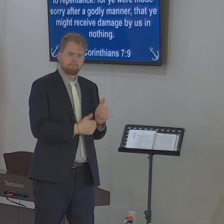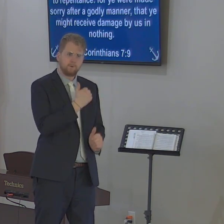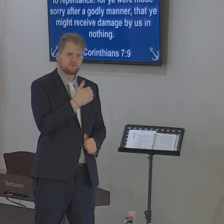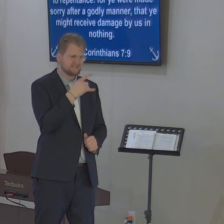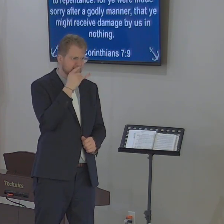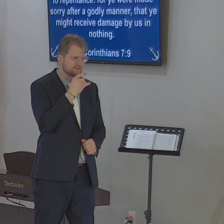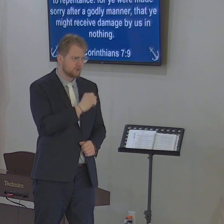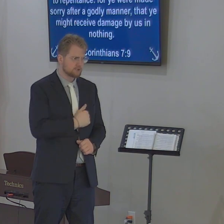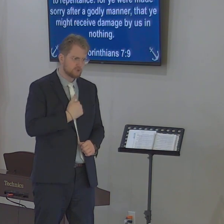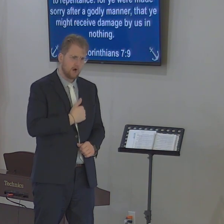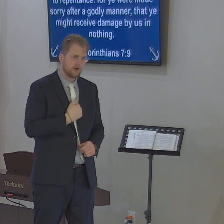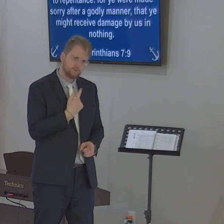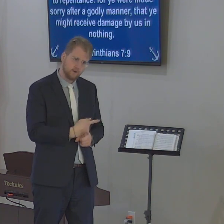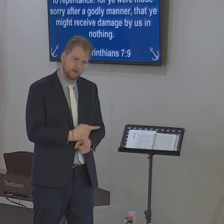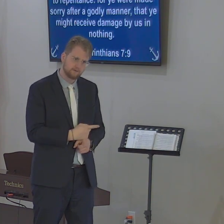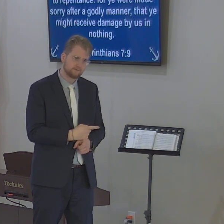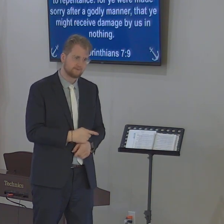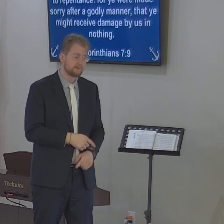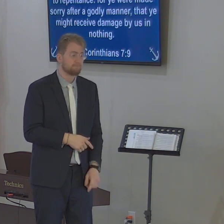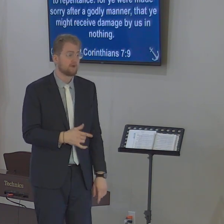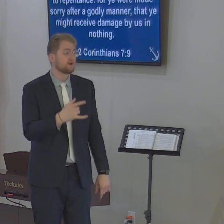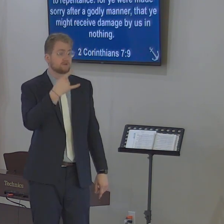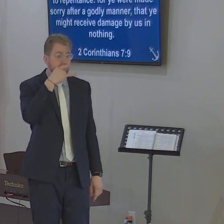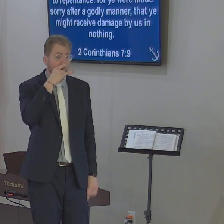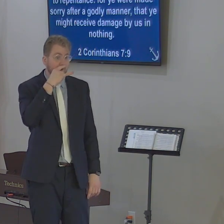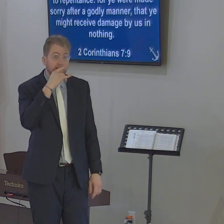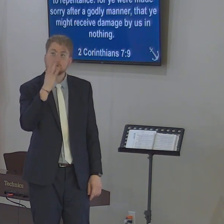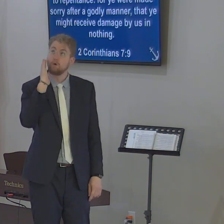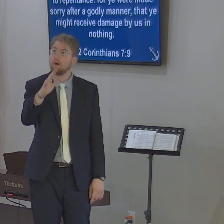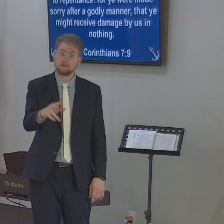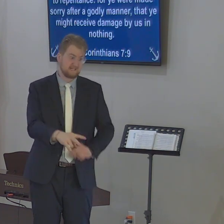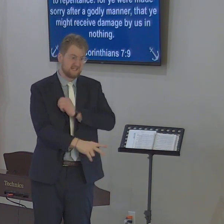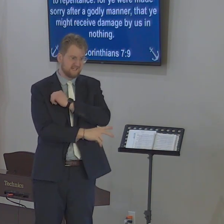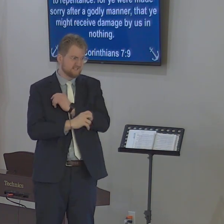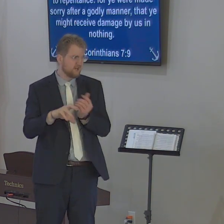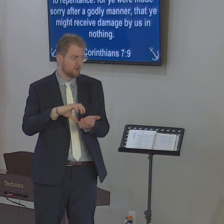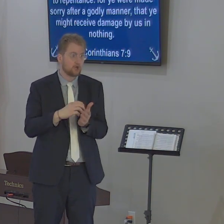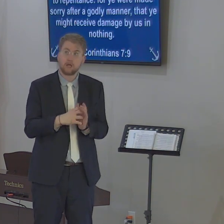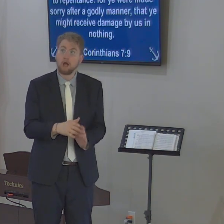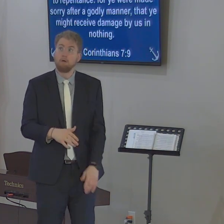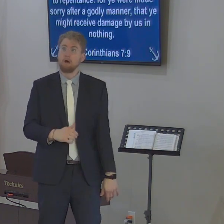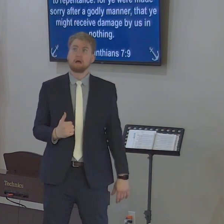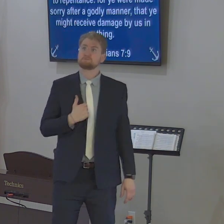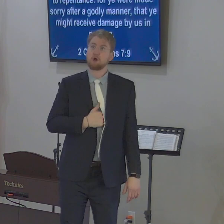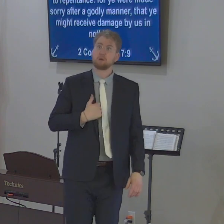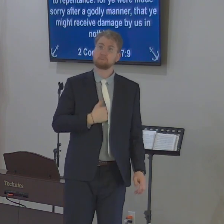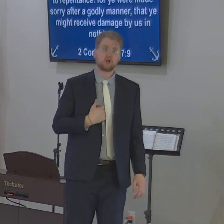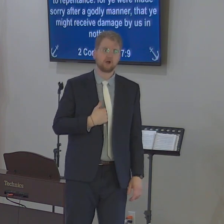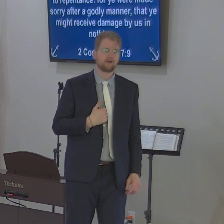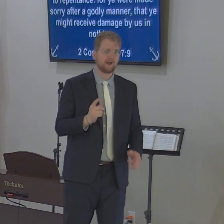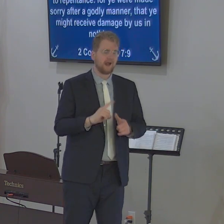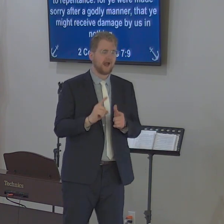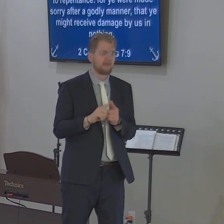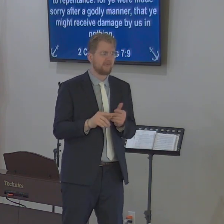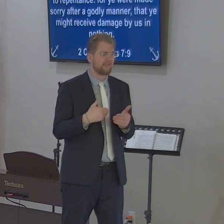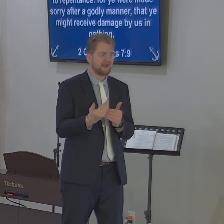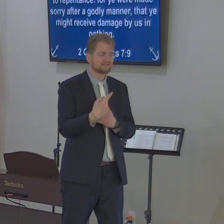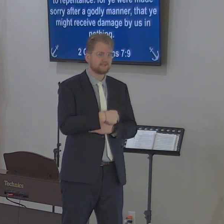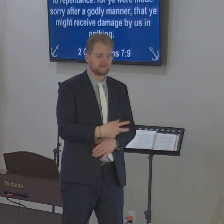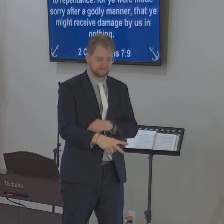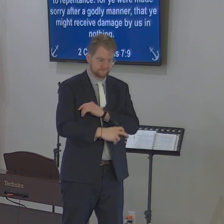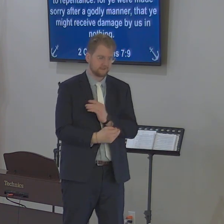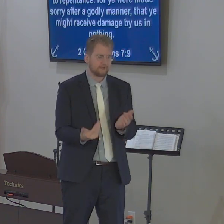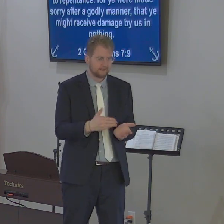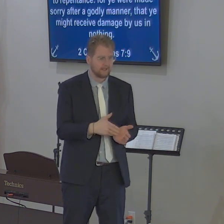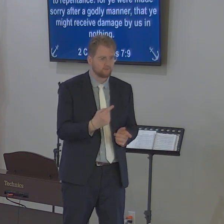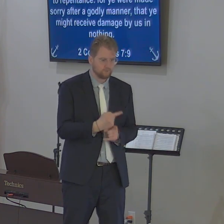Right? There's not a true repentance, because the kid will go back to the cookie jar and steal the cookie again the next day. They're sorry they got caught. Unfortunately,